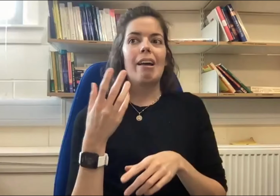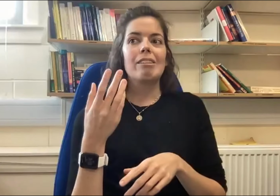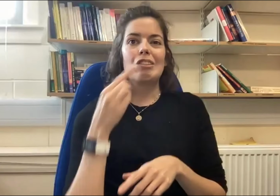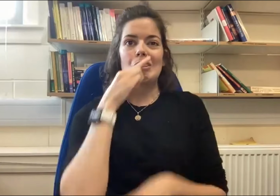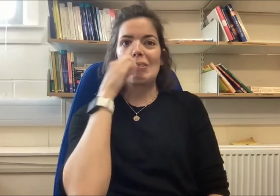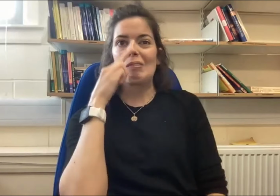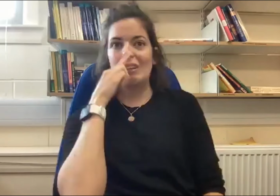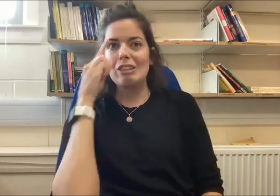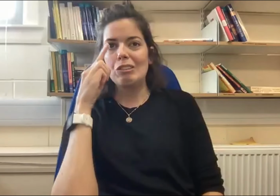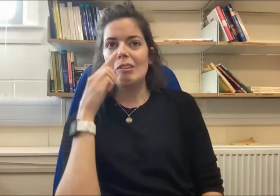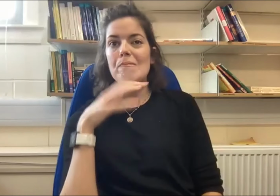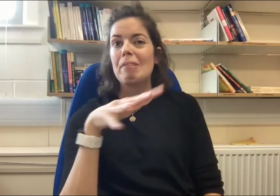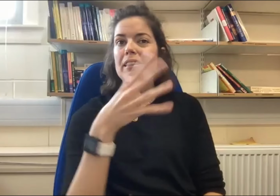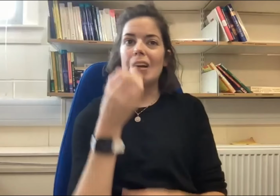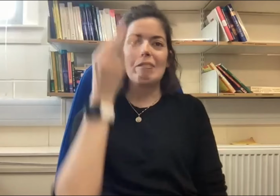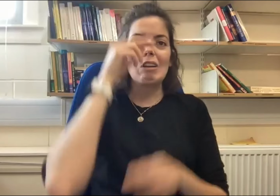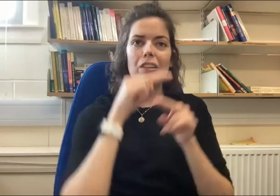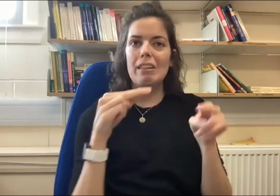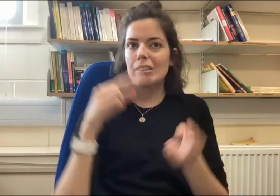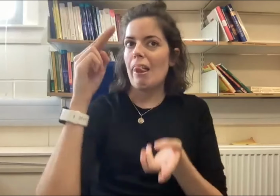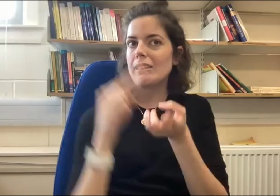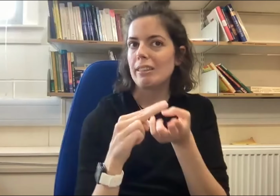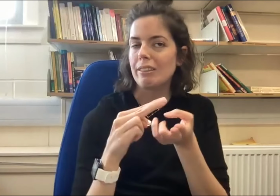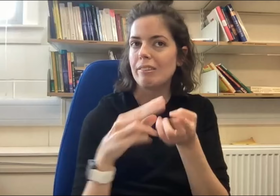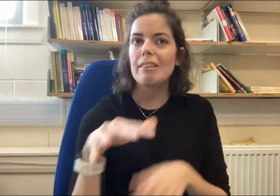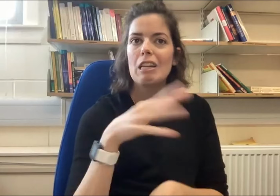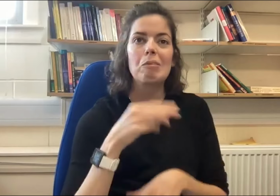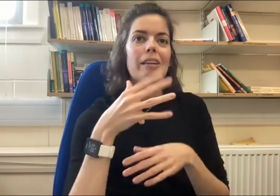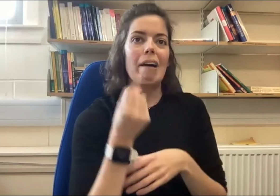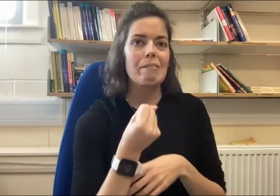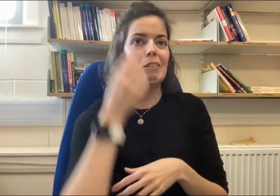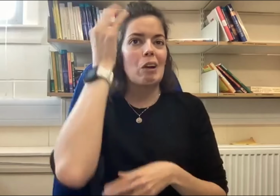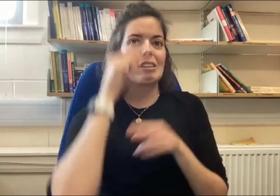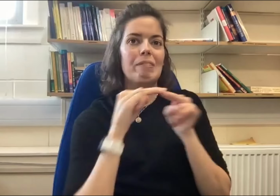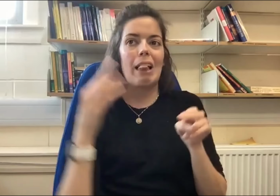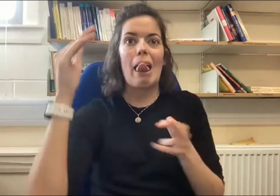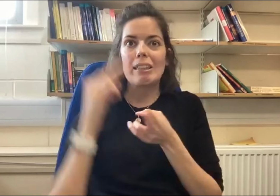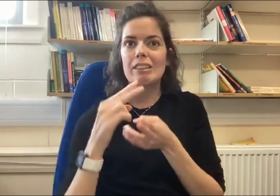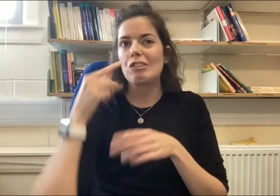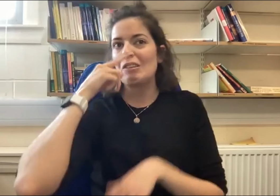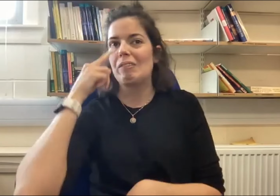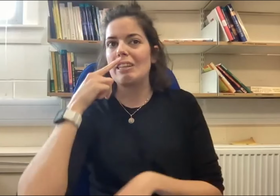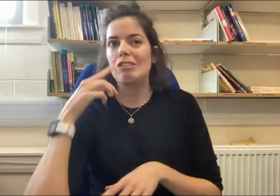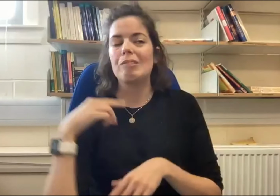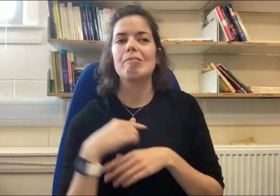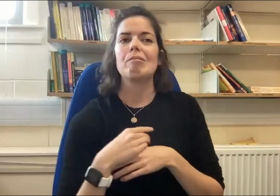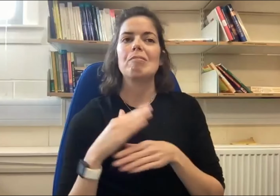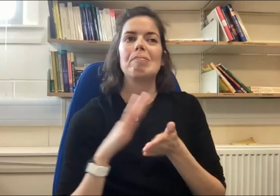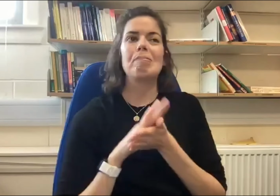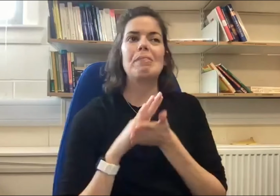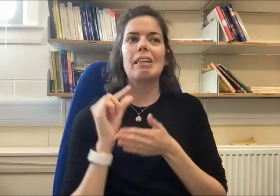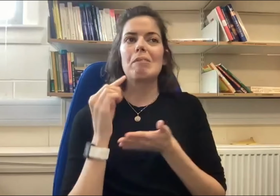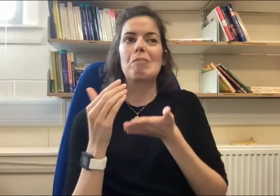be more robust at resisting gentrification compared to other